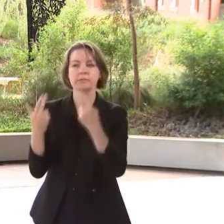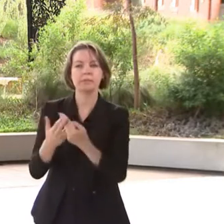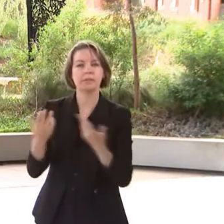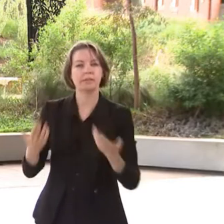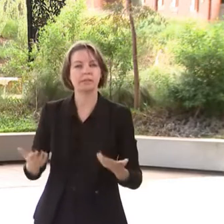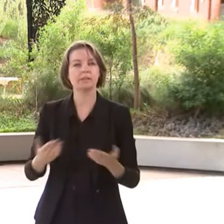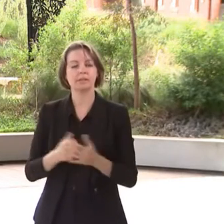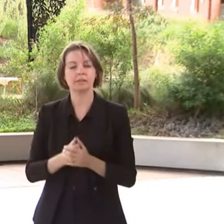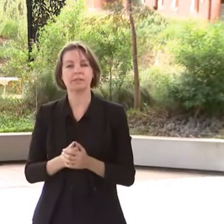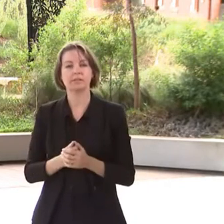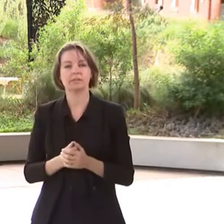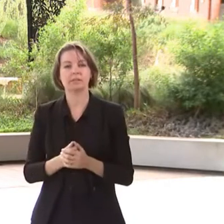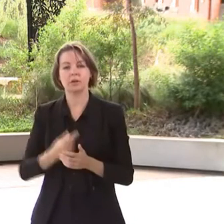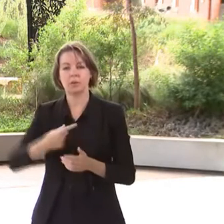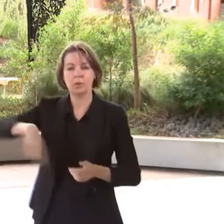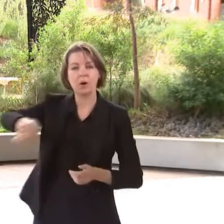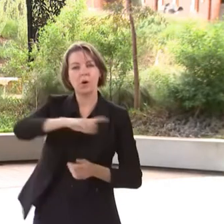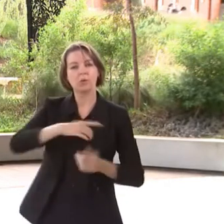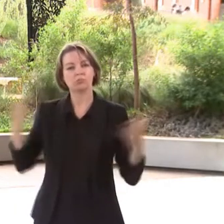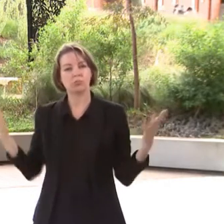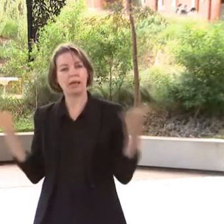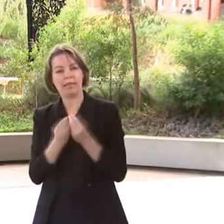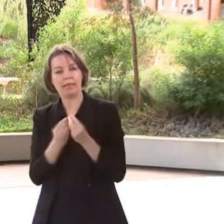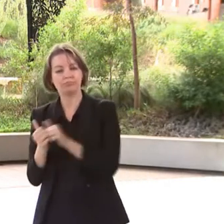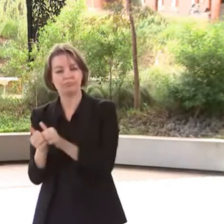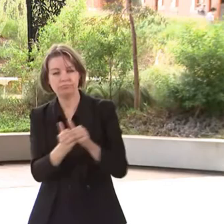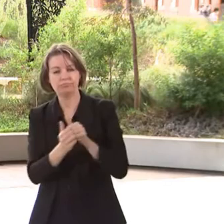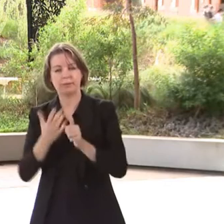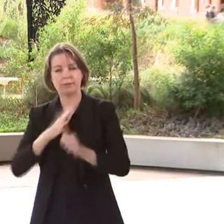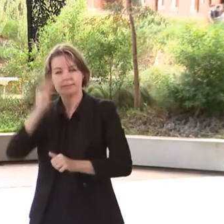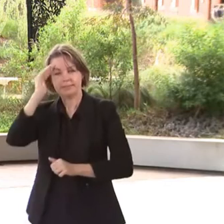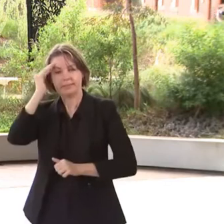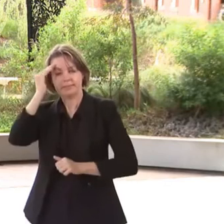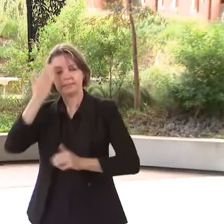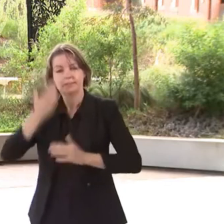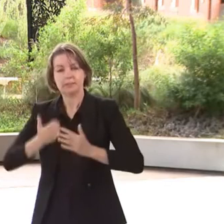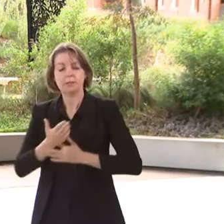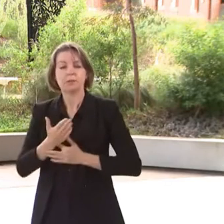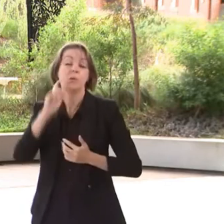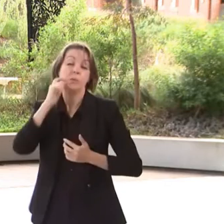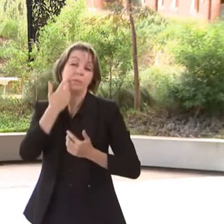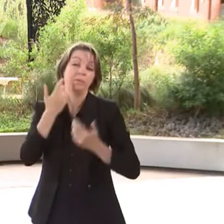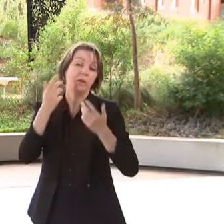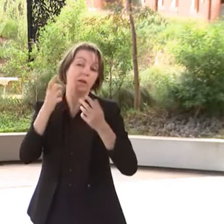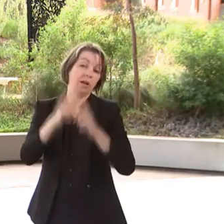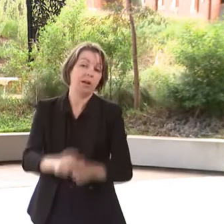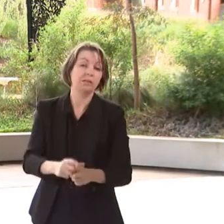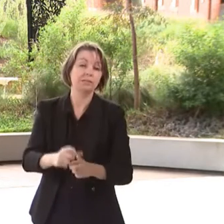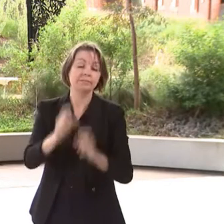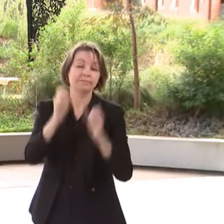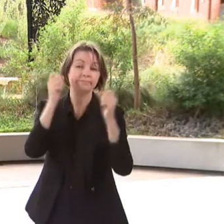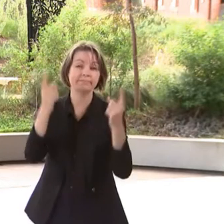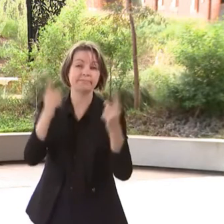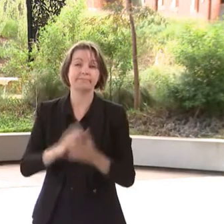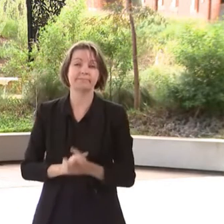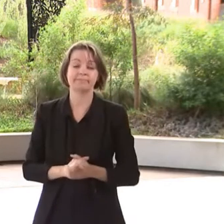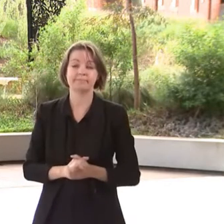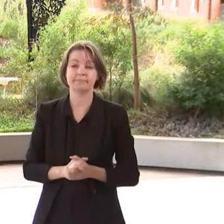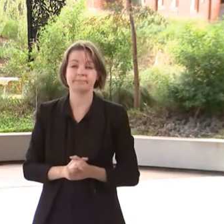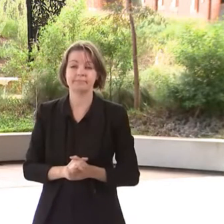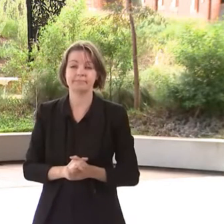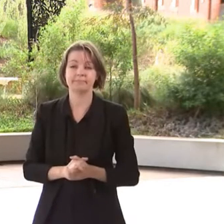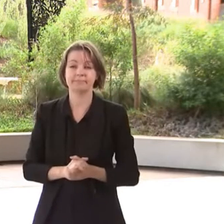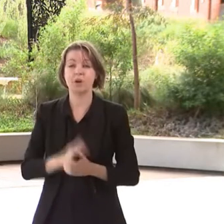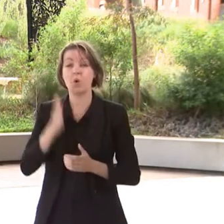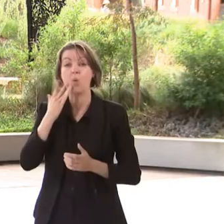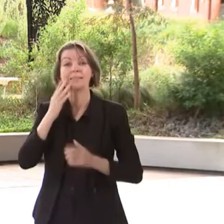this and make our way through as a state, as a people, there will be difficulties. I completely expect, as